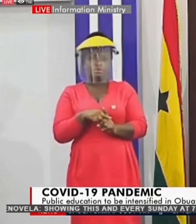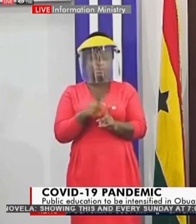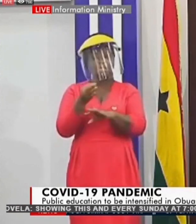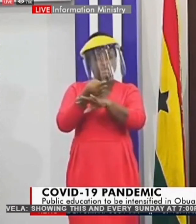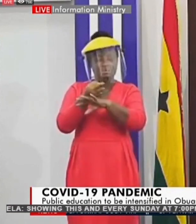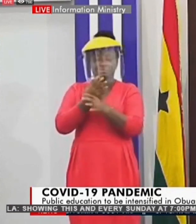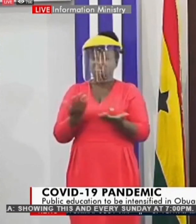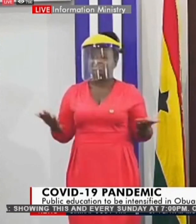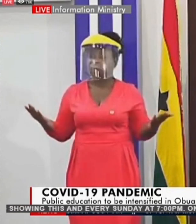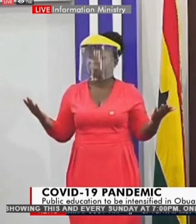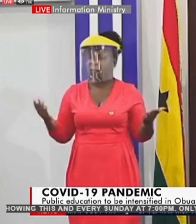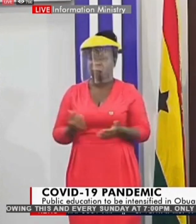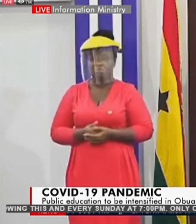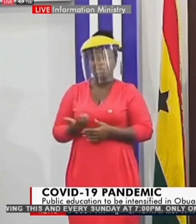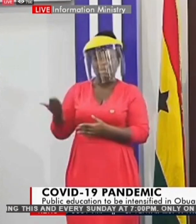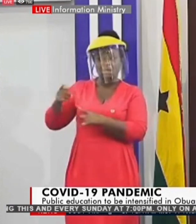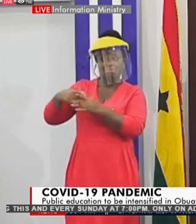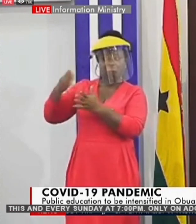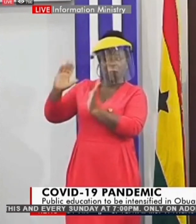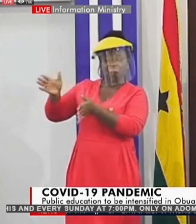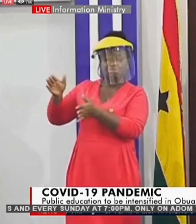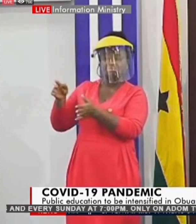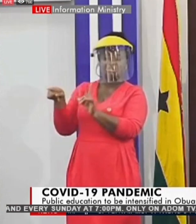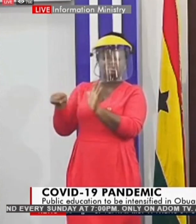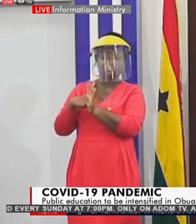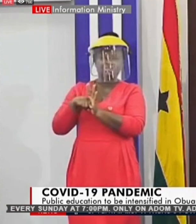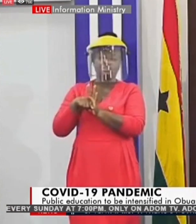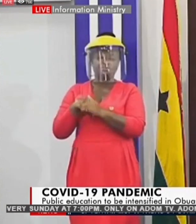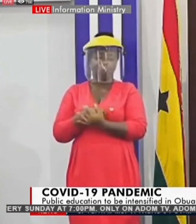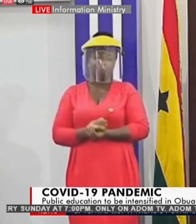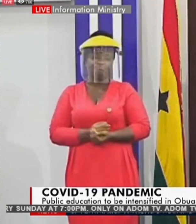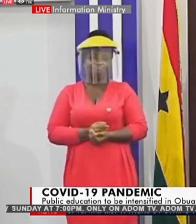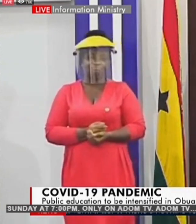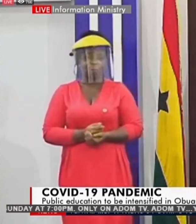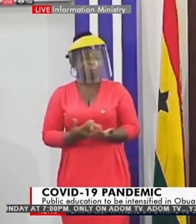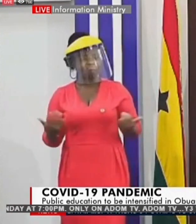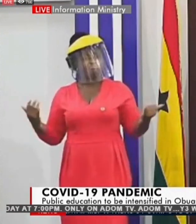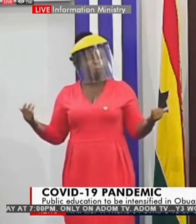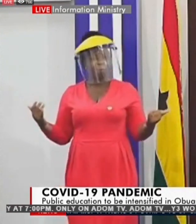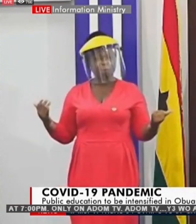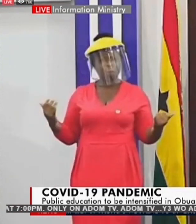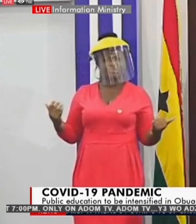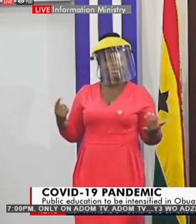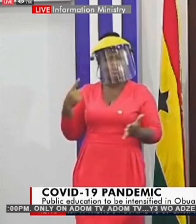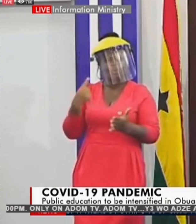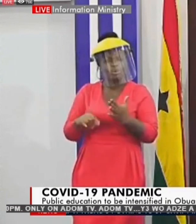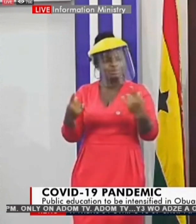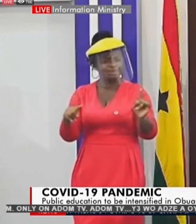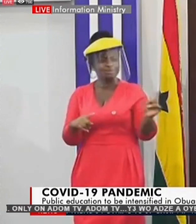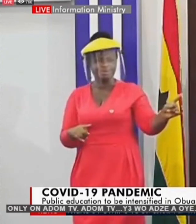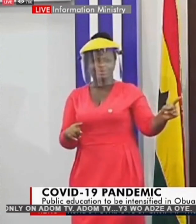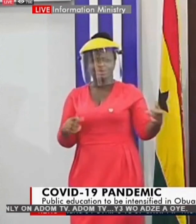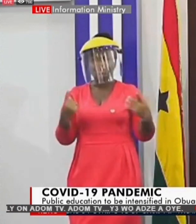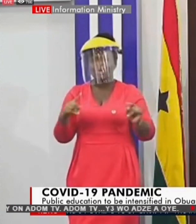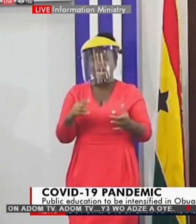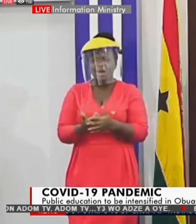facility. So the rest were negative. So what was our approach to handling this?